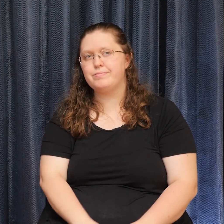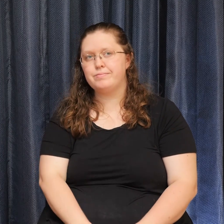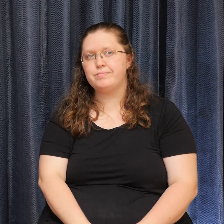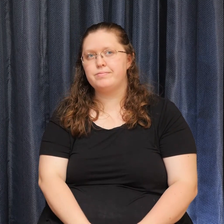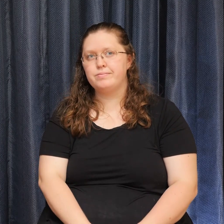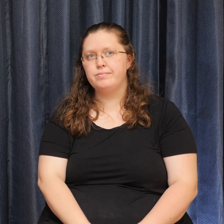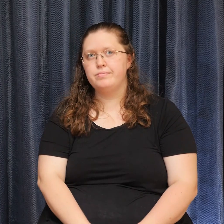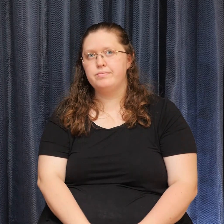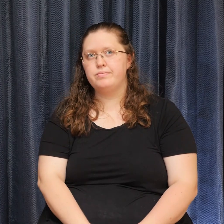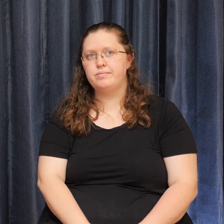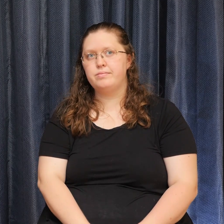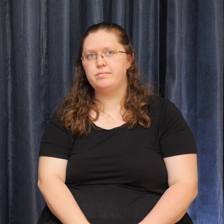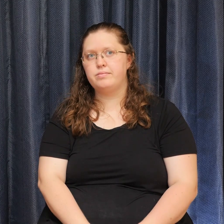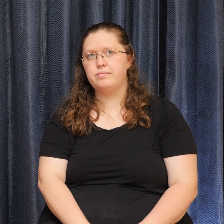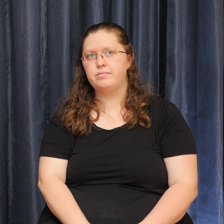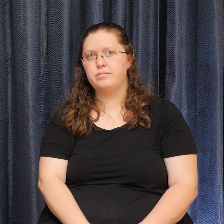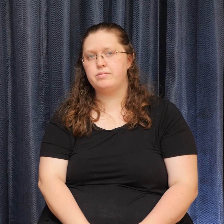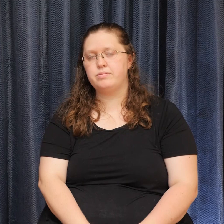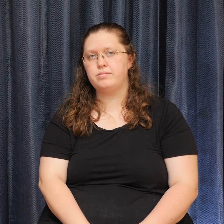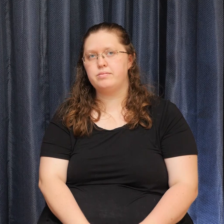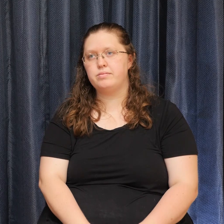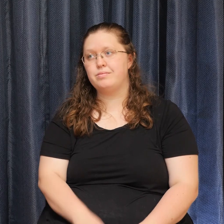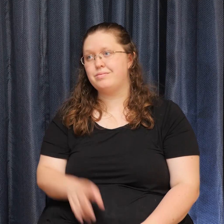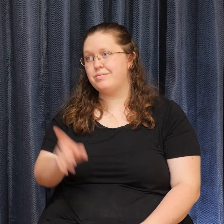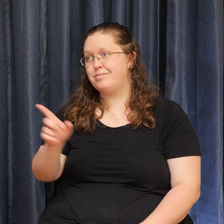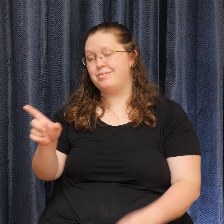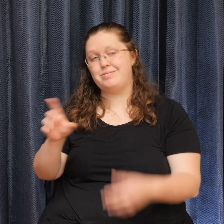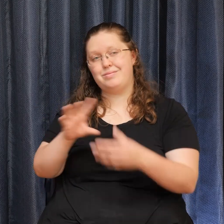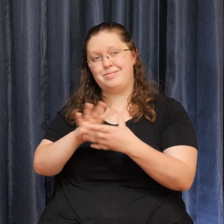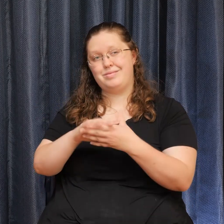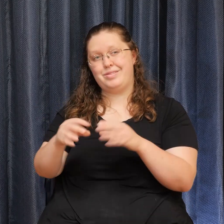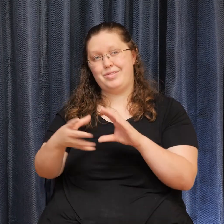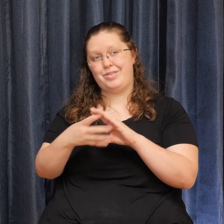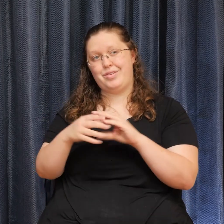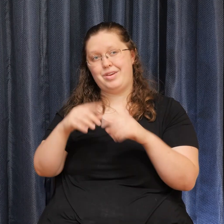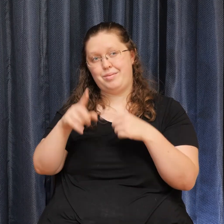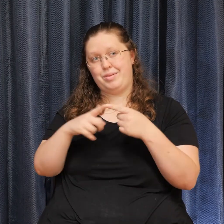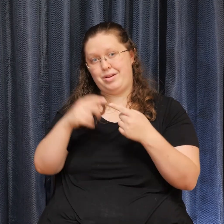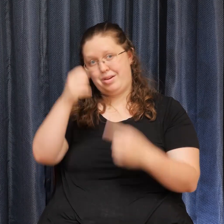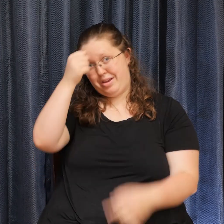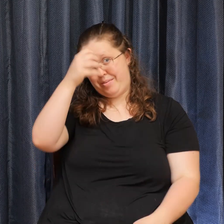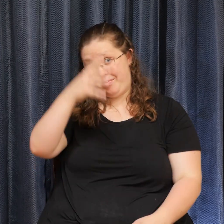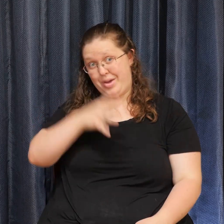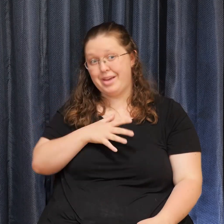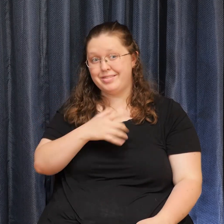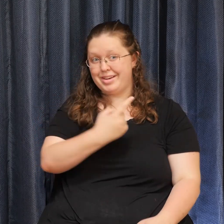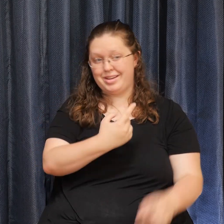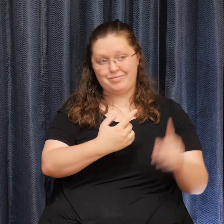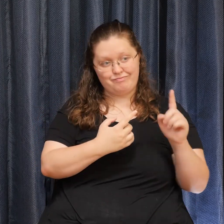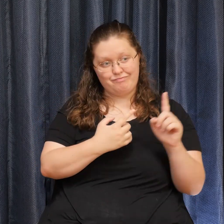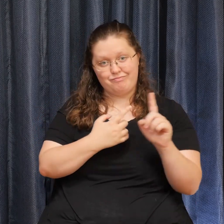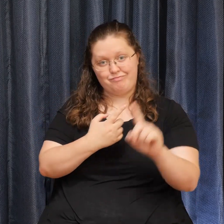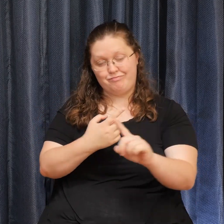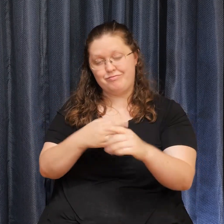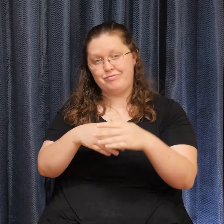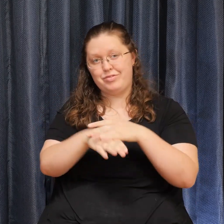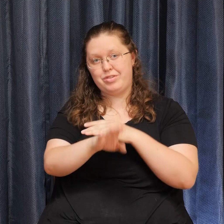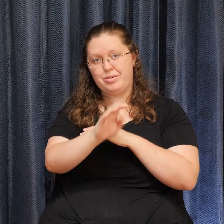He gives us a story About a man Who walked into A mall And as he was Walking through the mall He saw